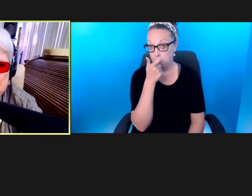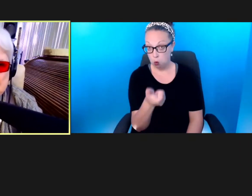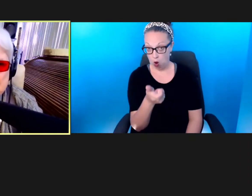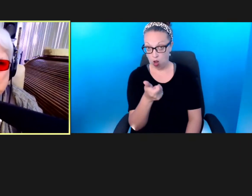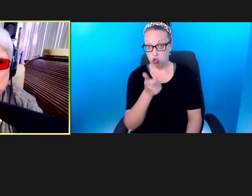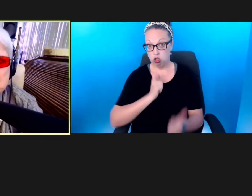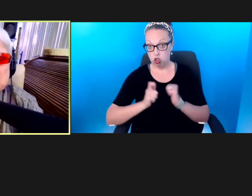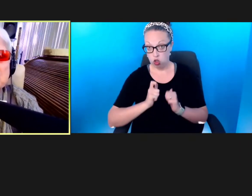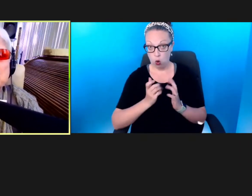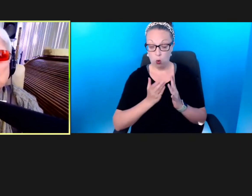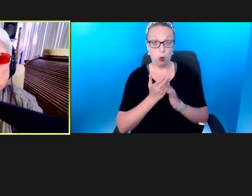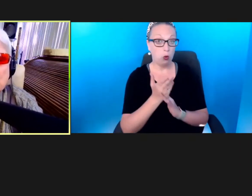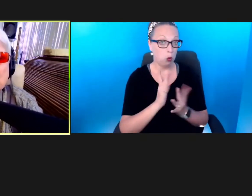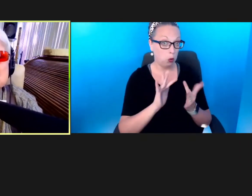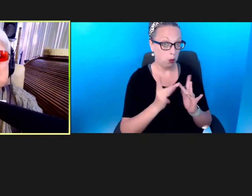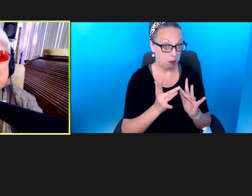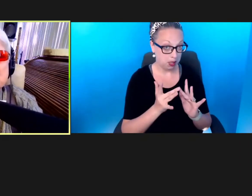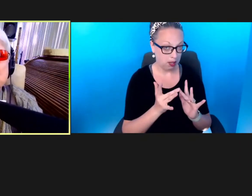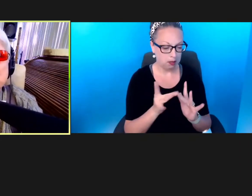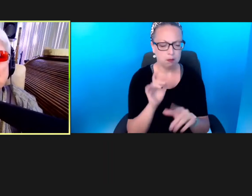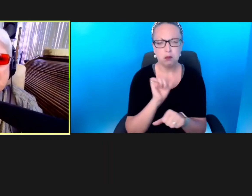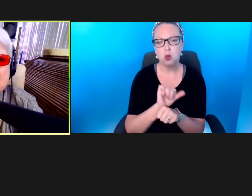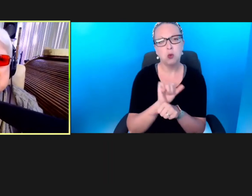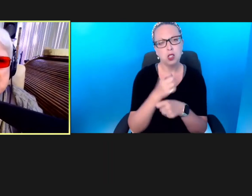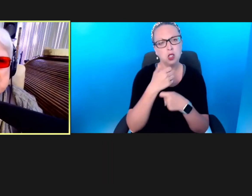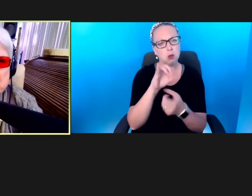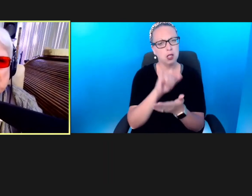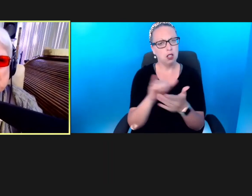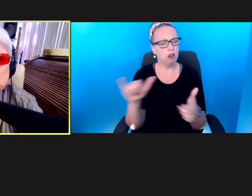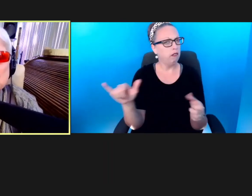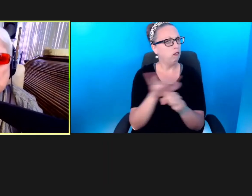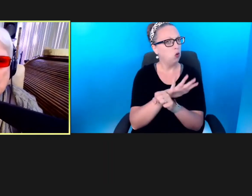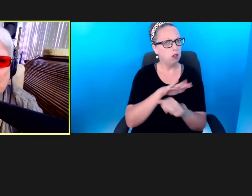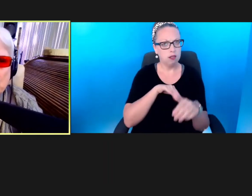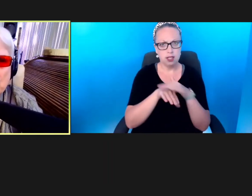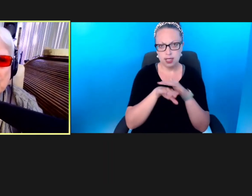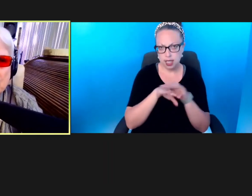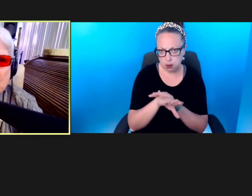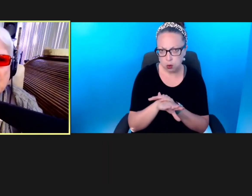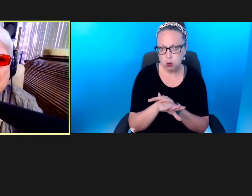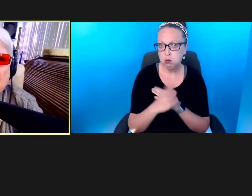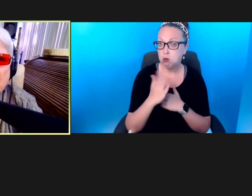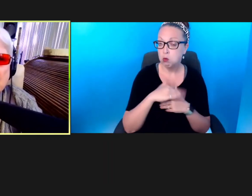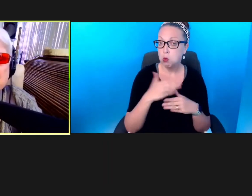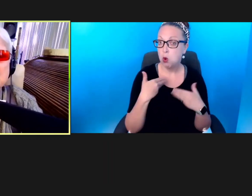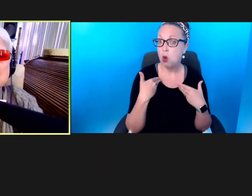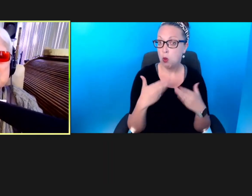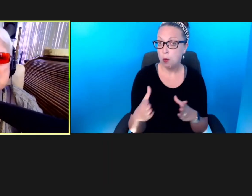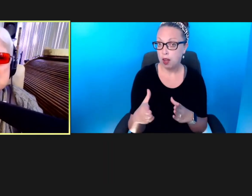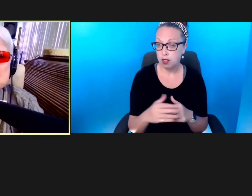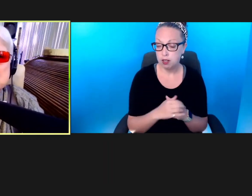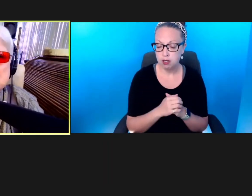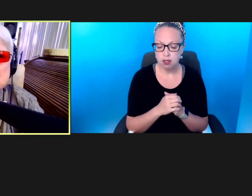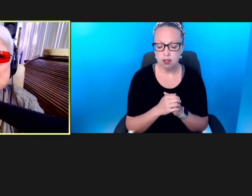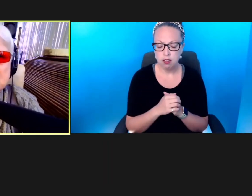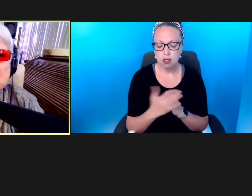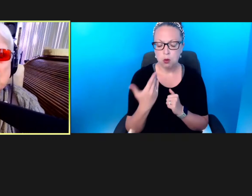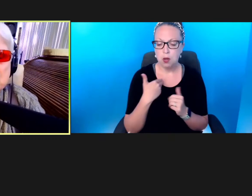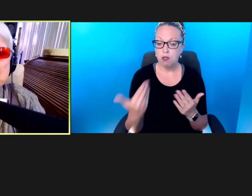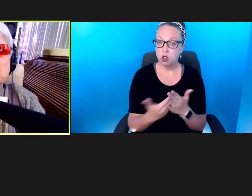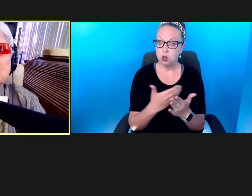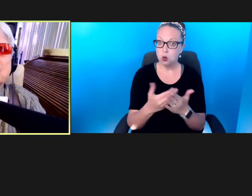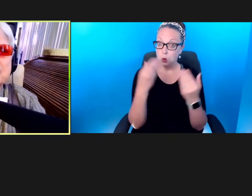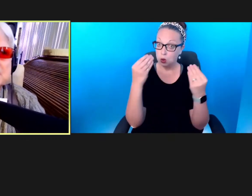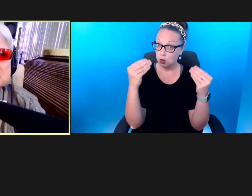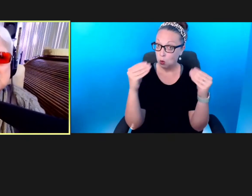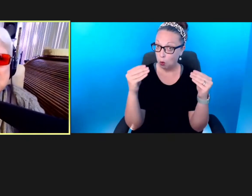website. We're working to make it fully accessible, and we're well on the way. And there's a new store where